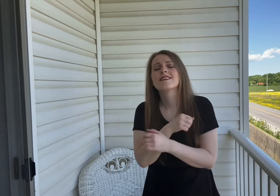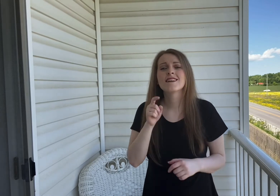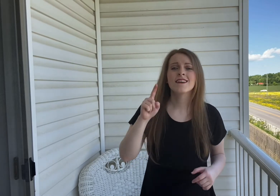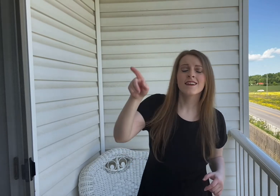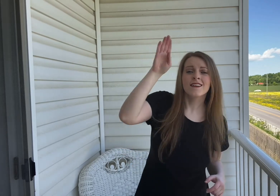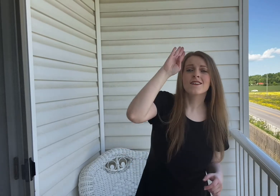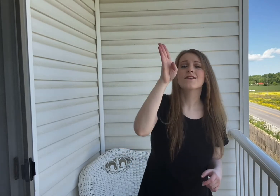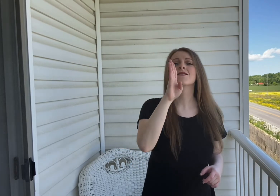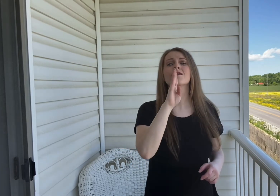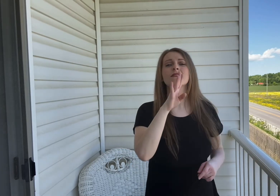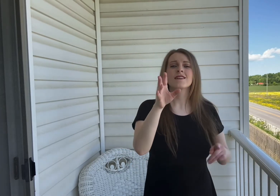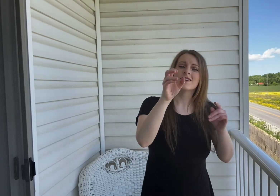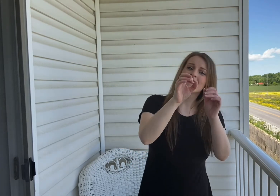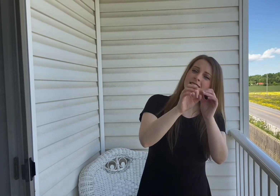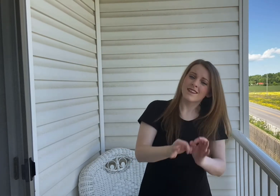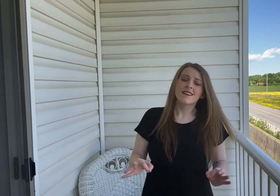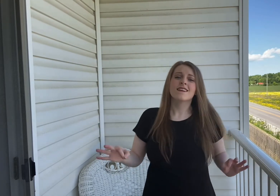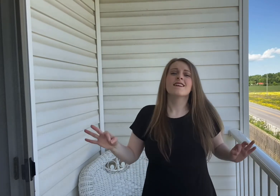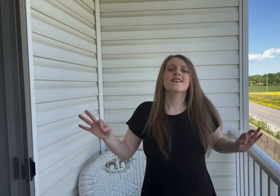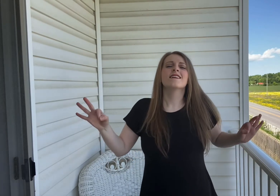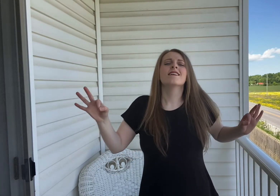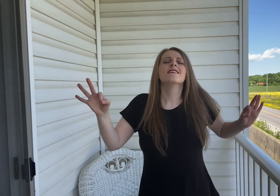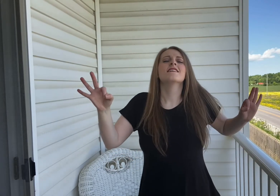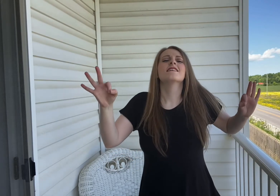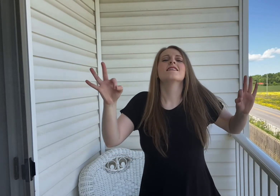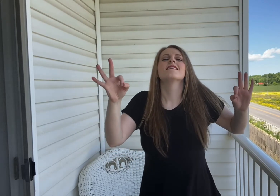found. You will be